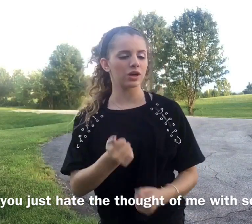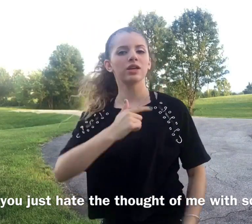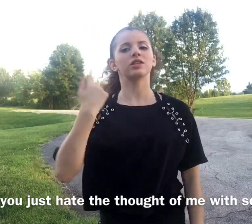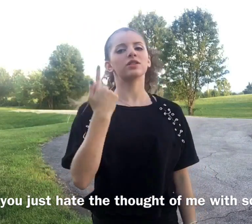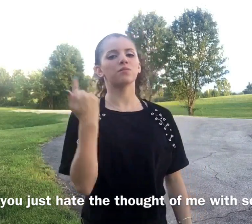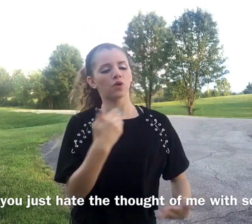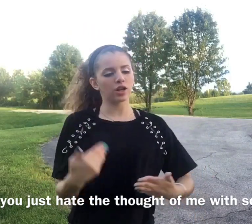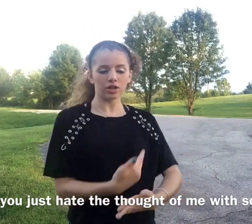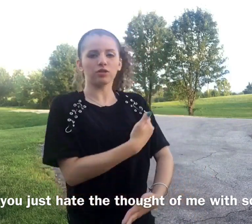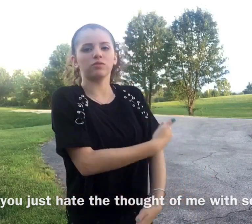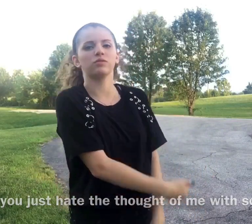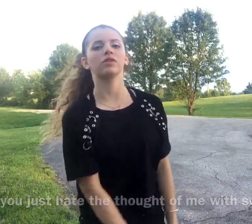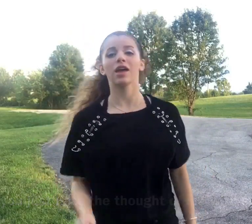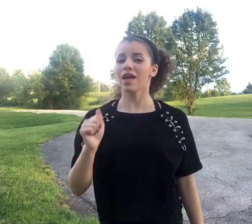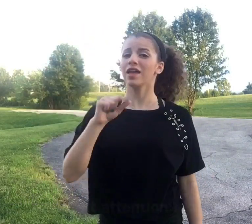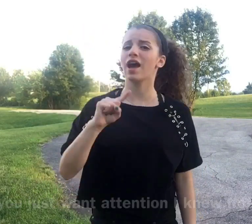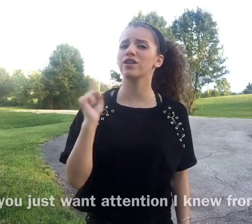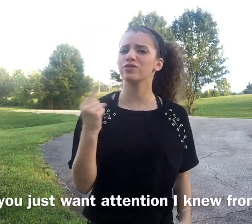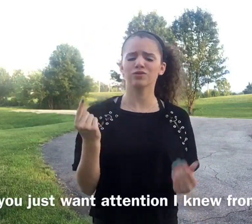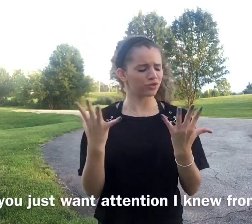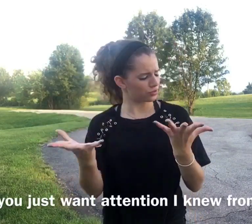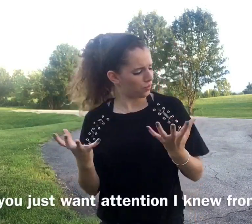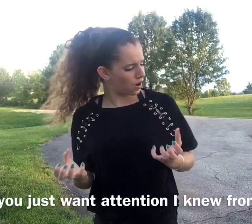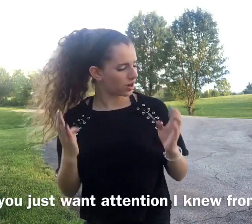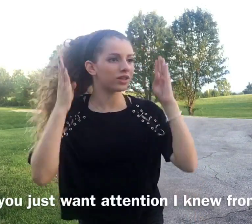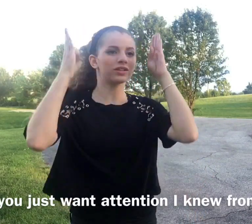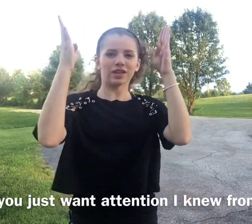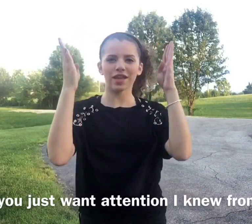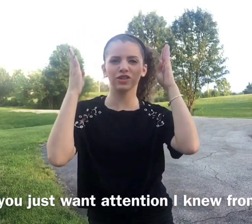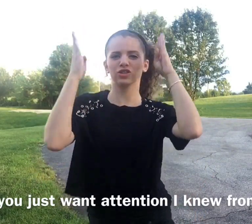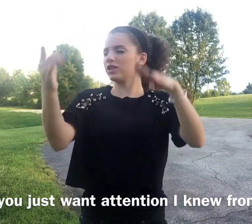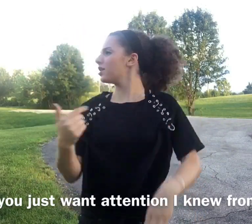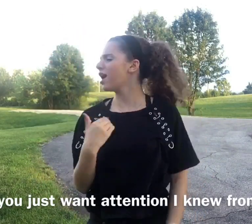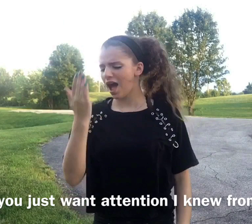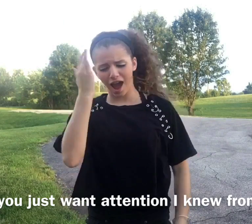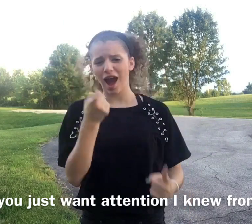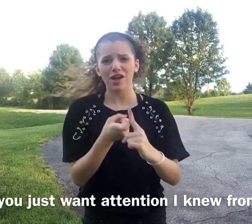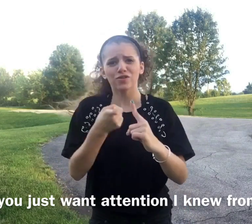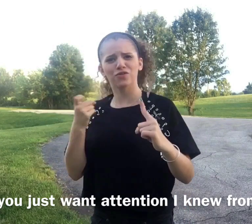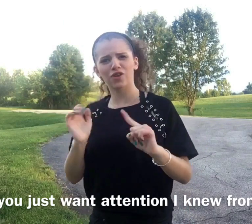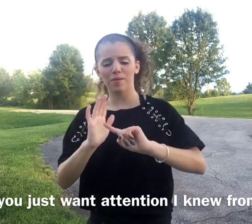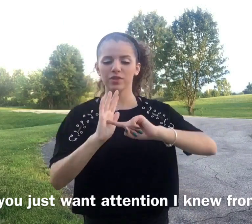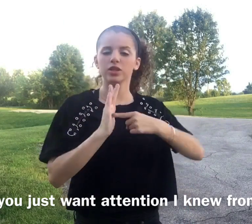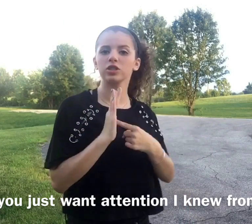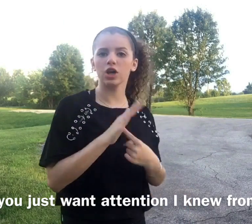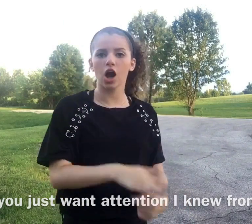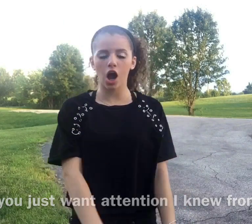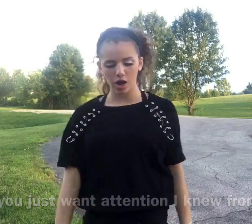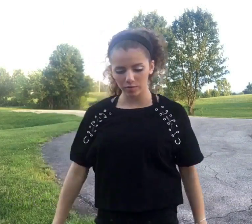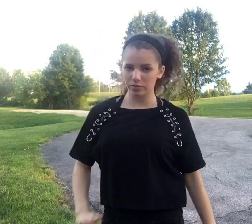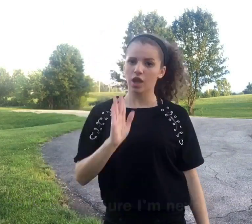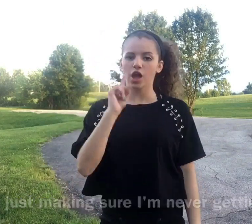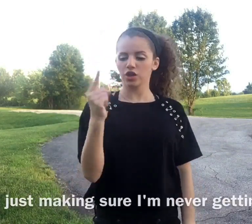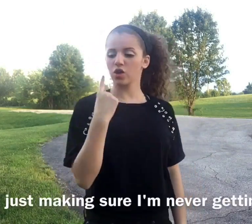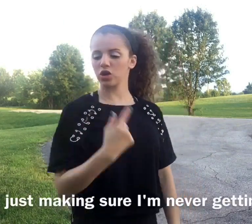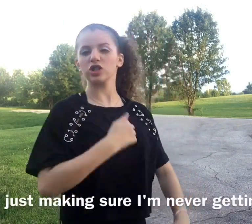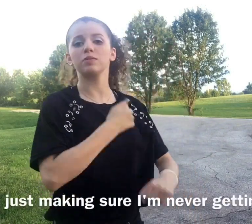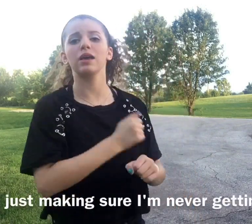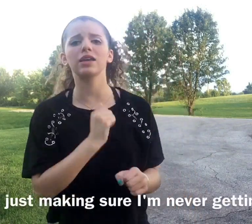with someone new. Yeah, you just want attention, I knew from the start. You're just